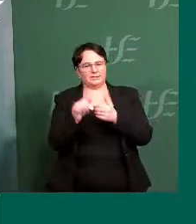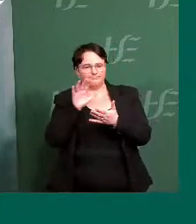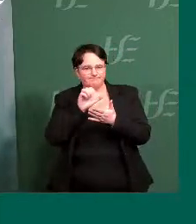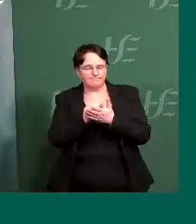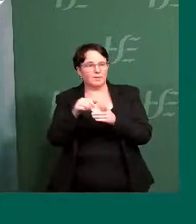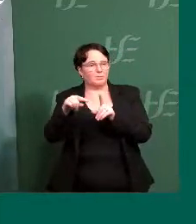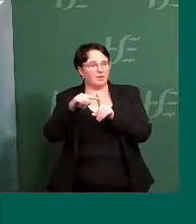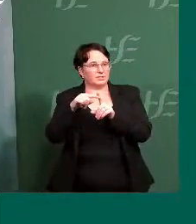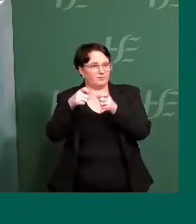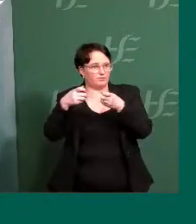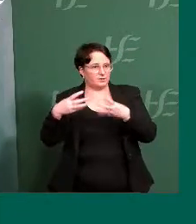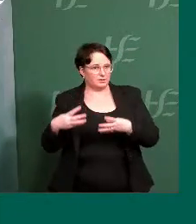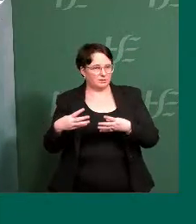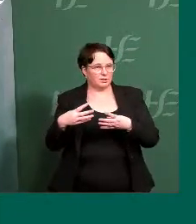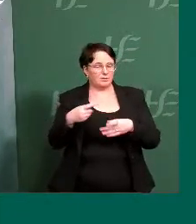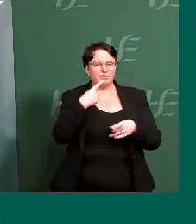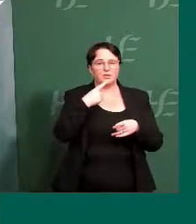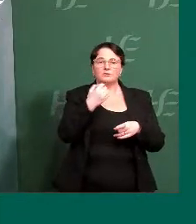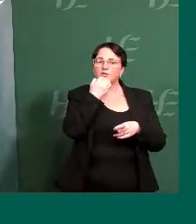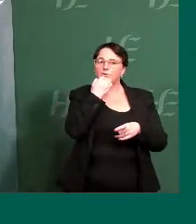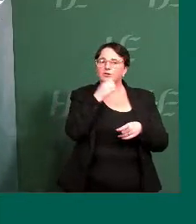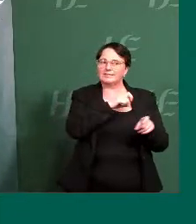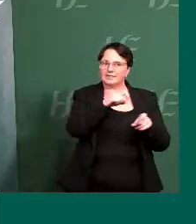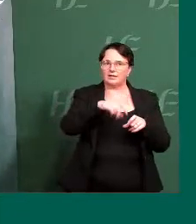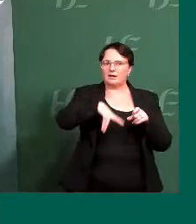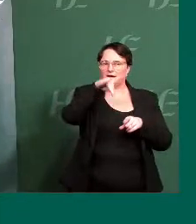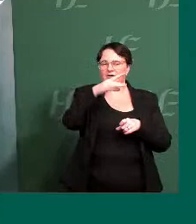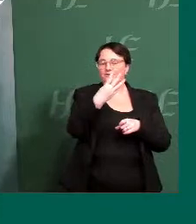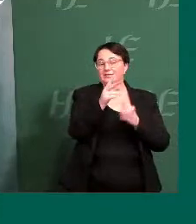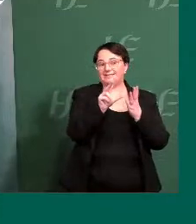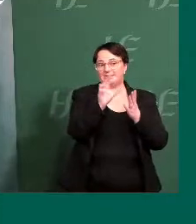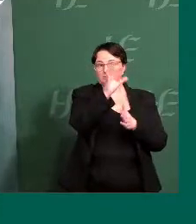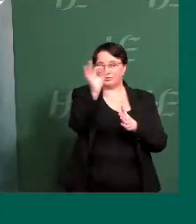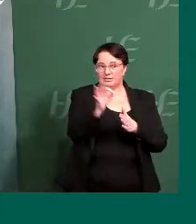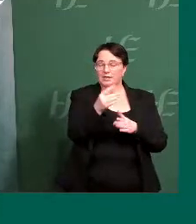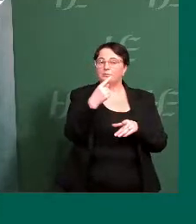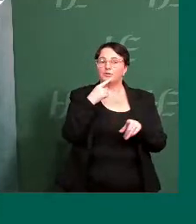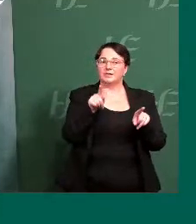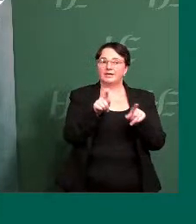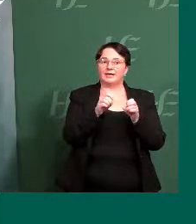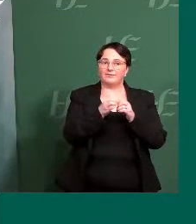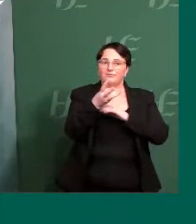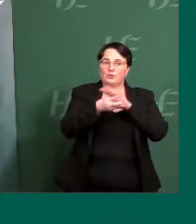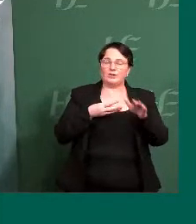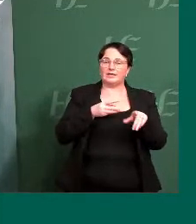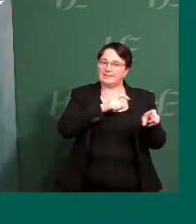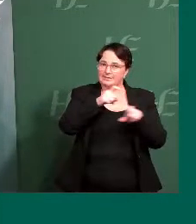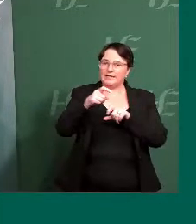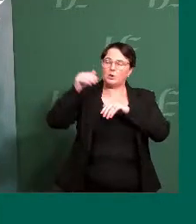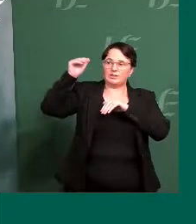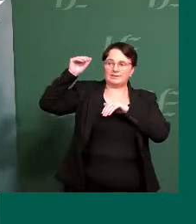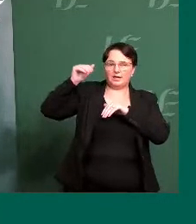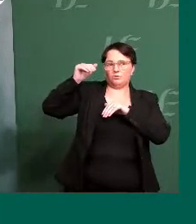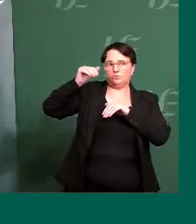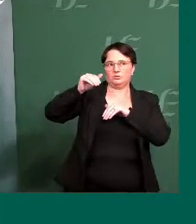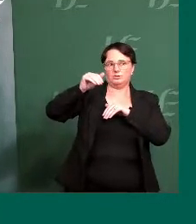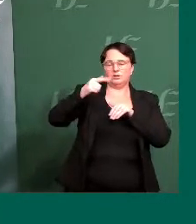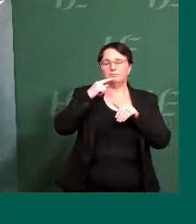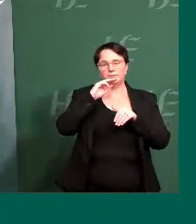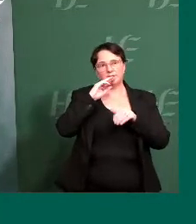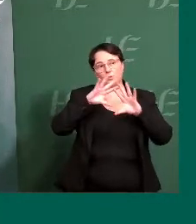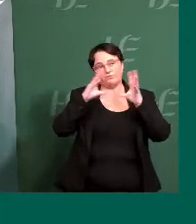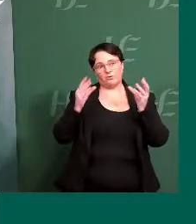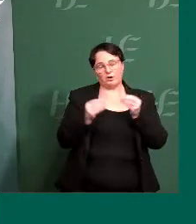Positivity, I've mentioned earlier, still quite high at 48%, but again, decreasing week on week. So overall, I suppose we